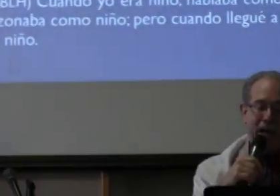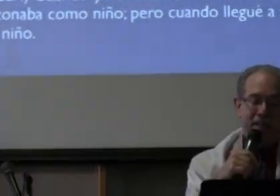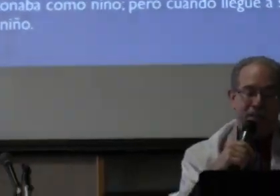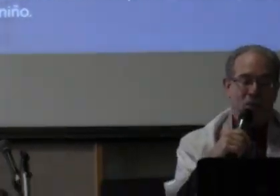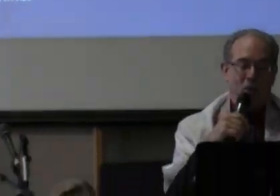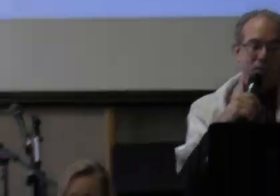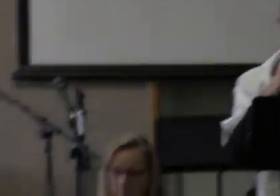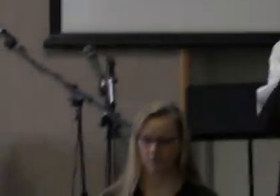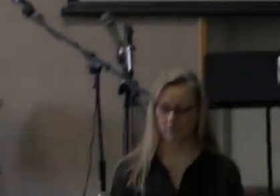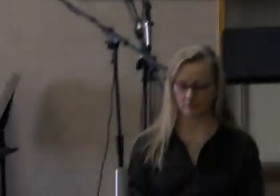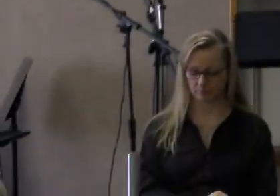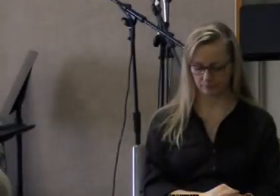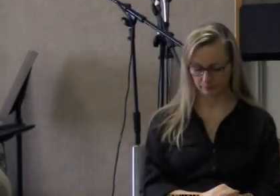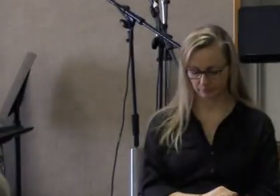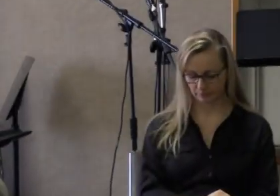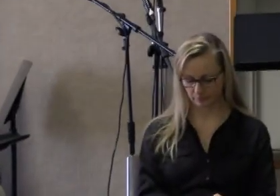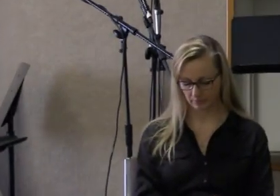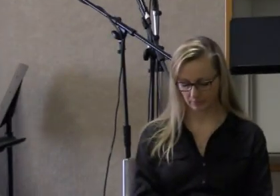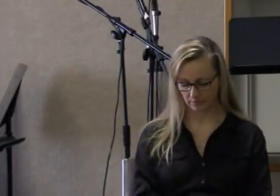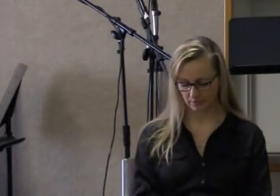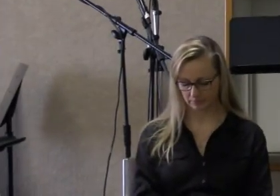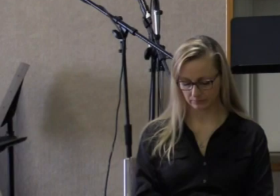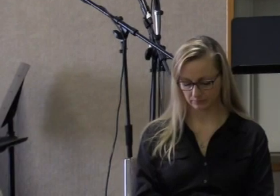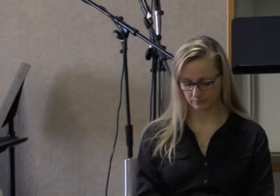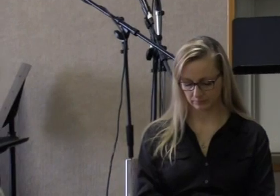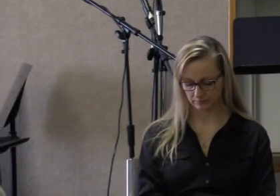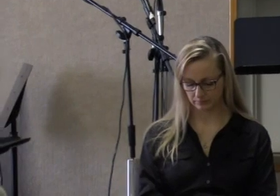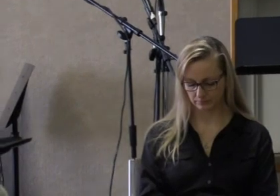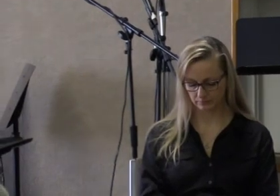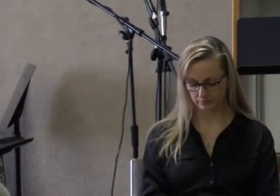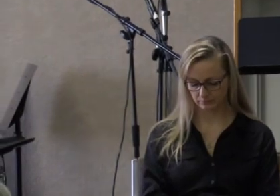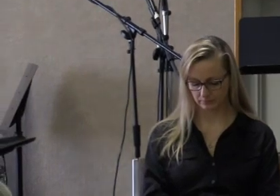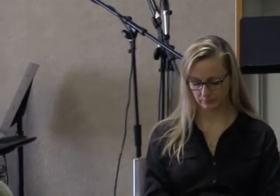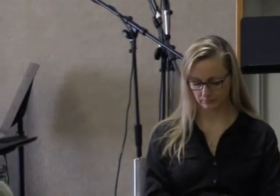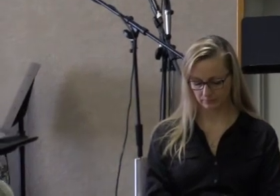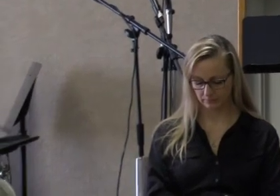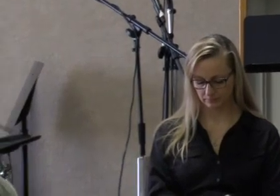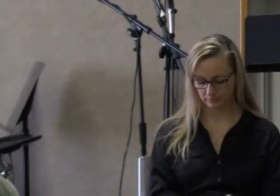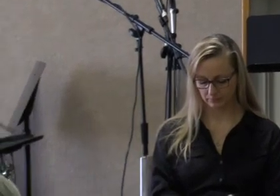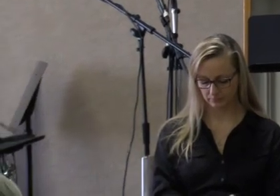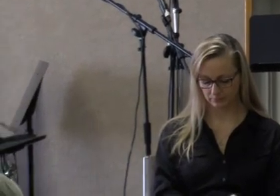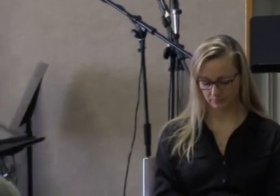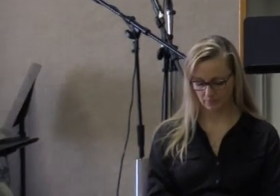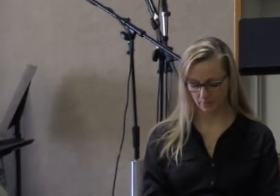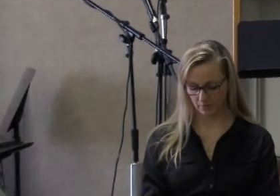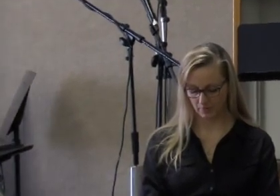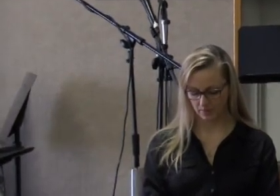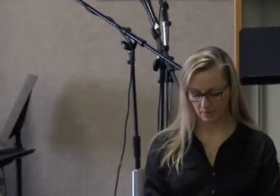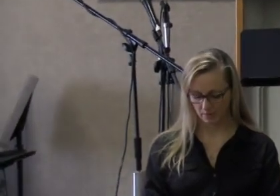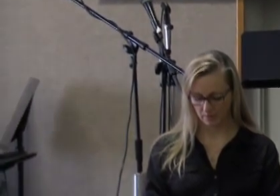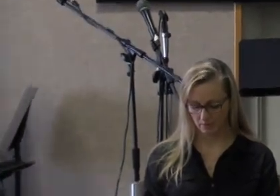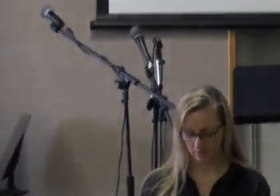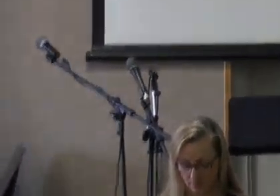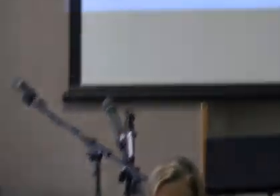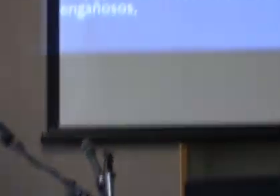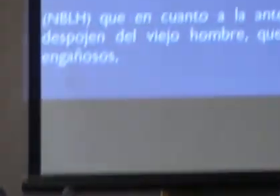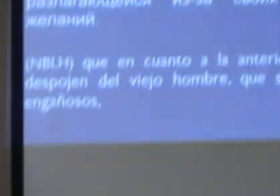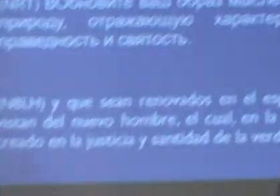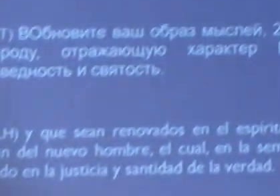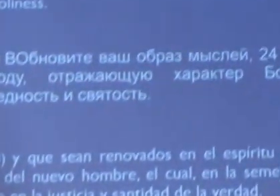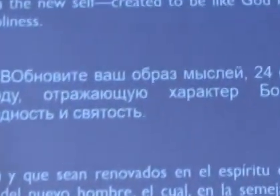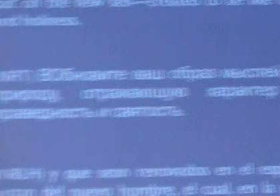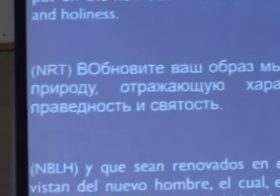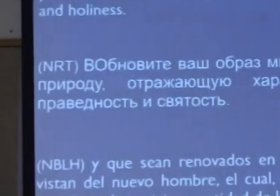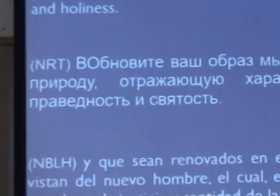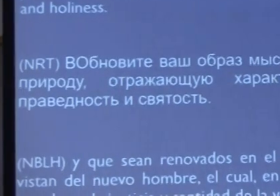lay aside the old self corrupted by its deceitful desires, be renewed in the spirit of your mind, and put on